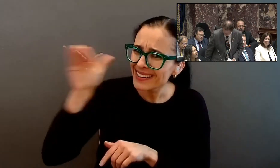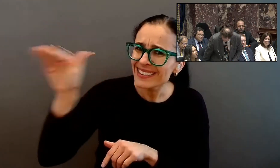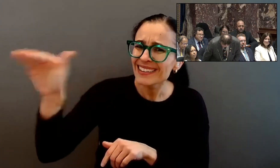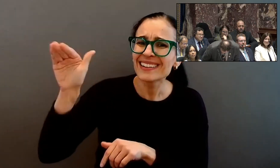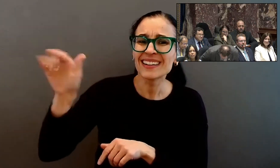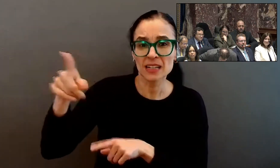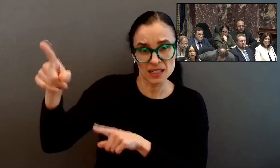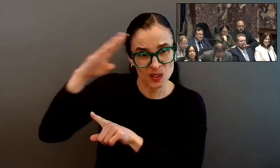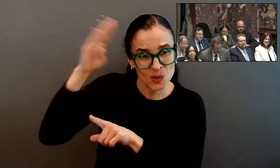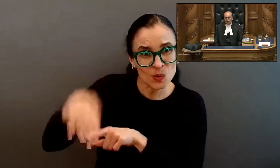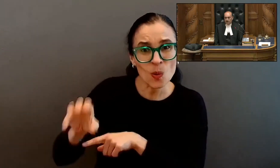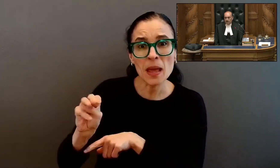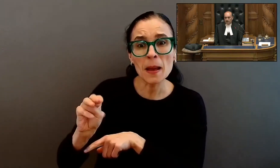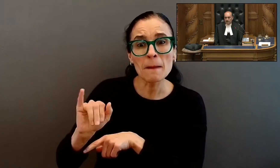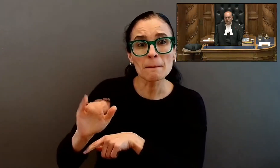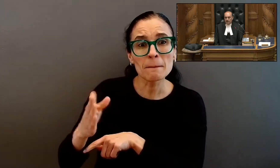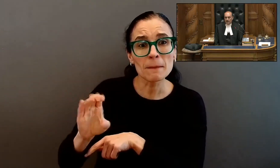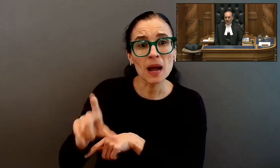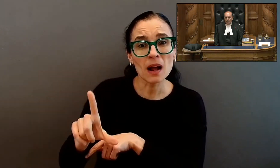aid?